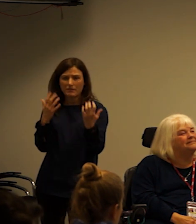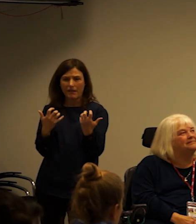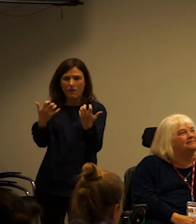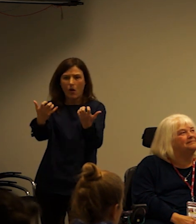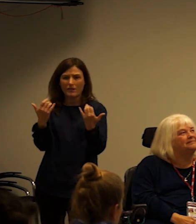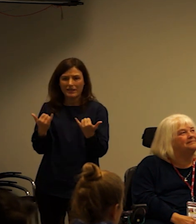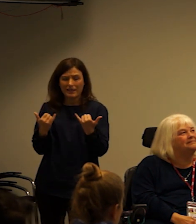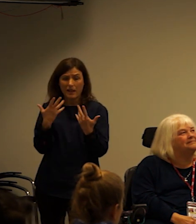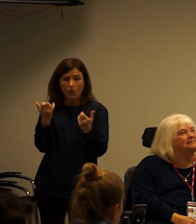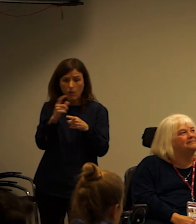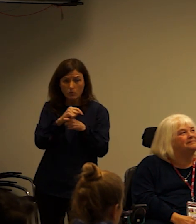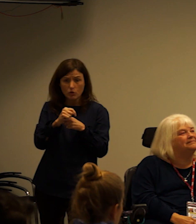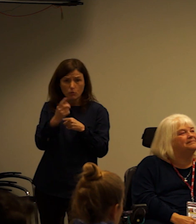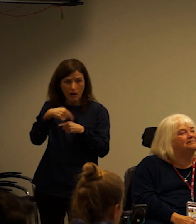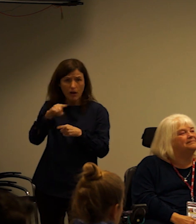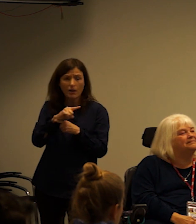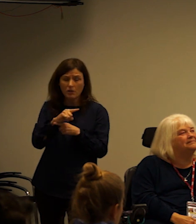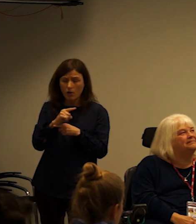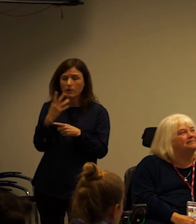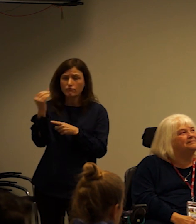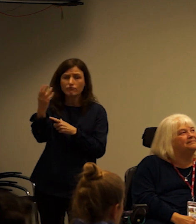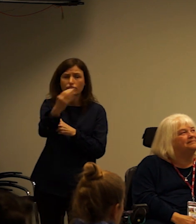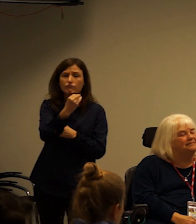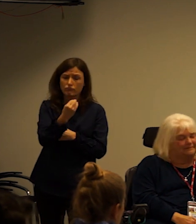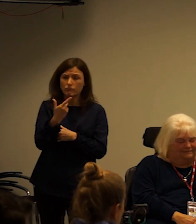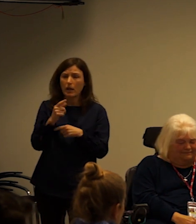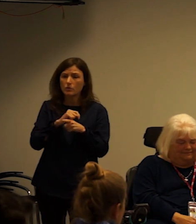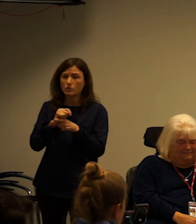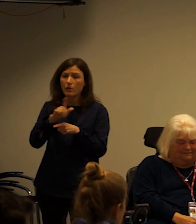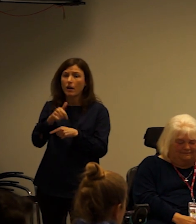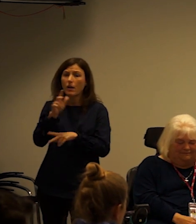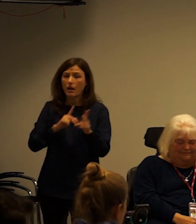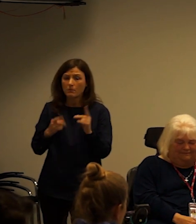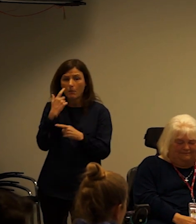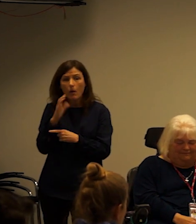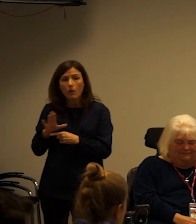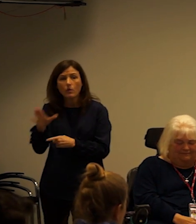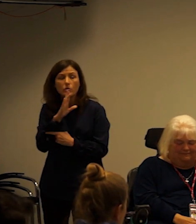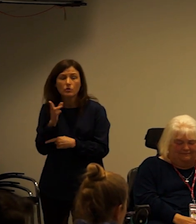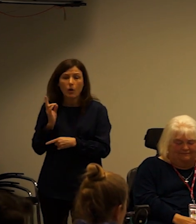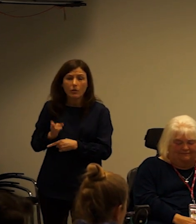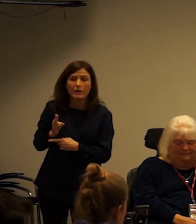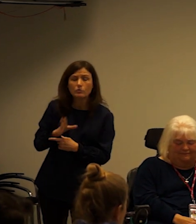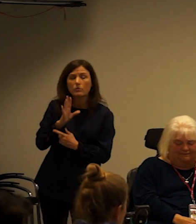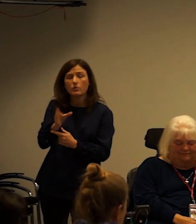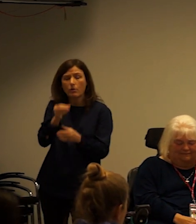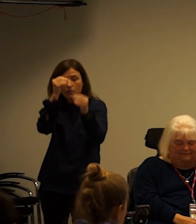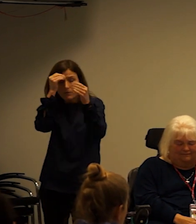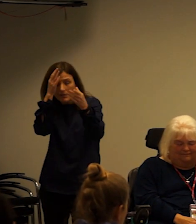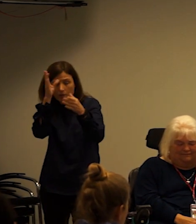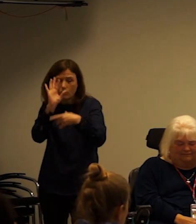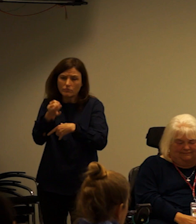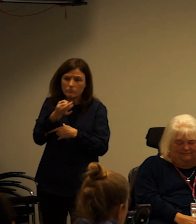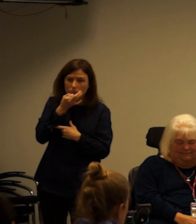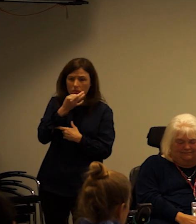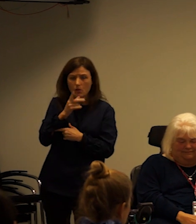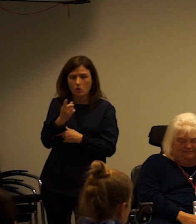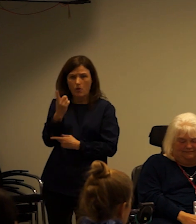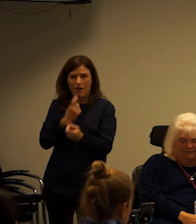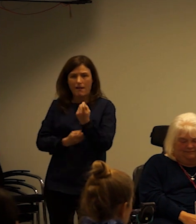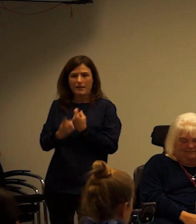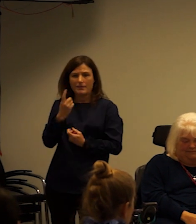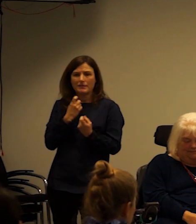wanted to train y'all so you could go out and train other people. But because of your history and because of your knowledge and because of your expertise, you're